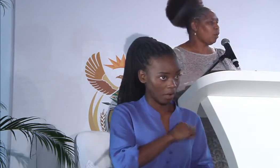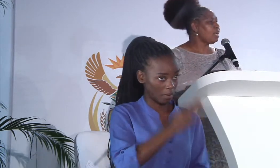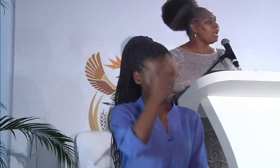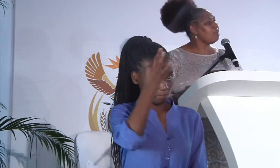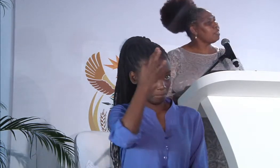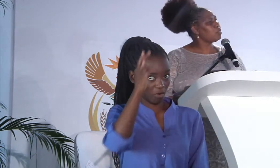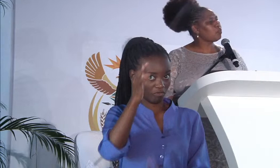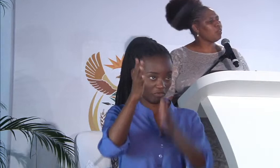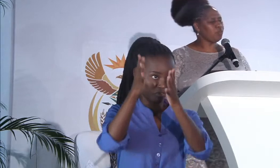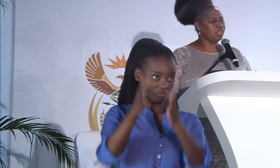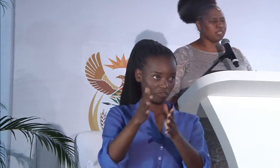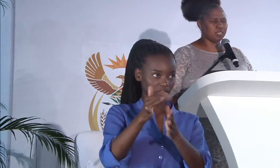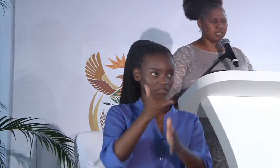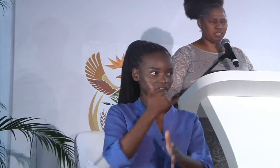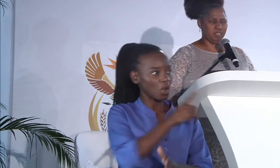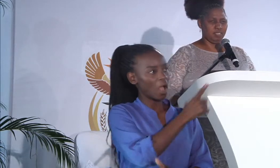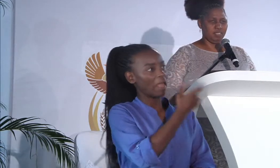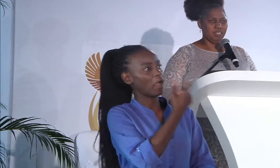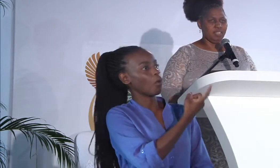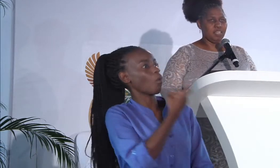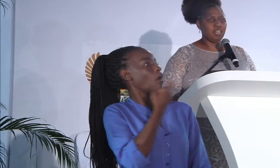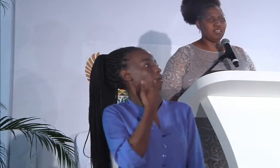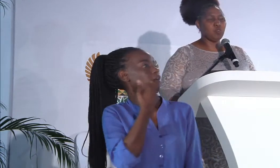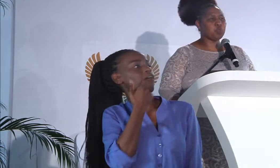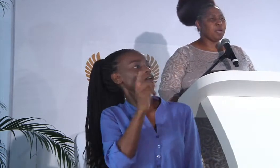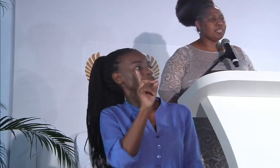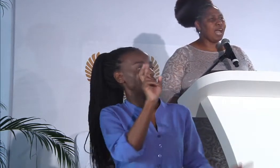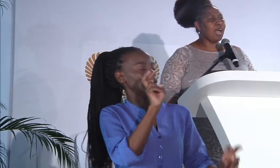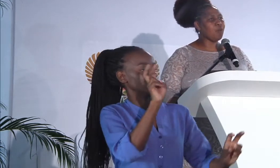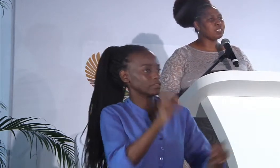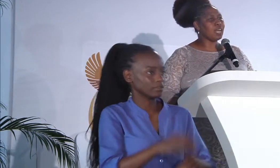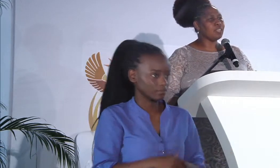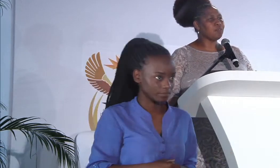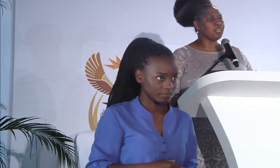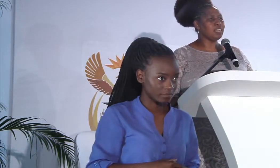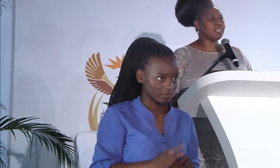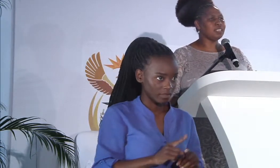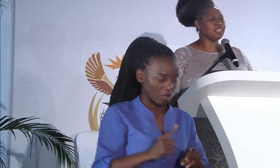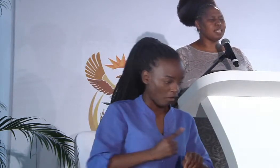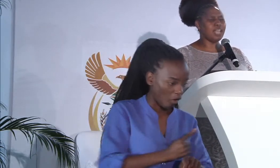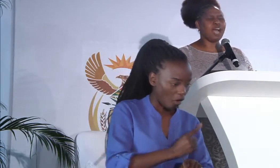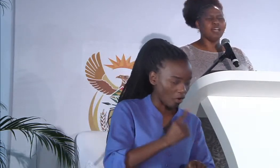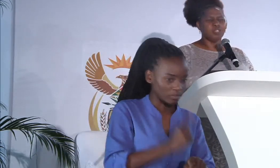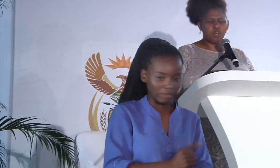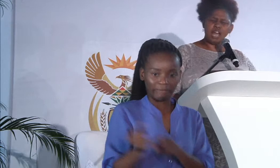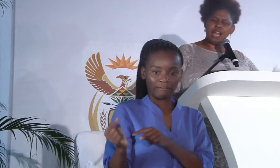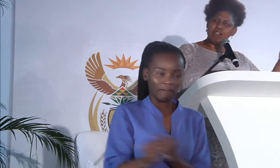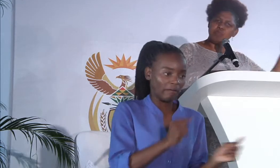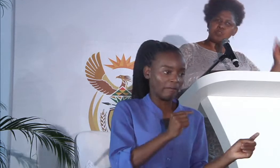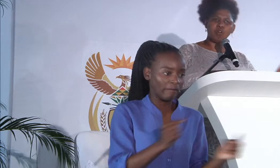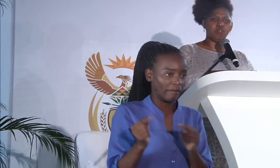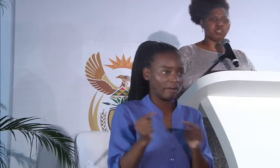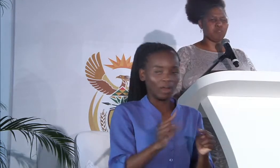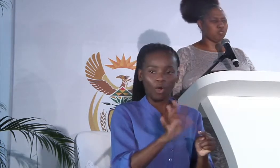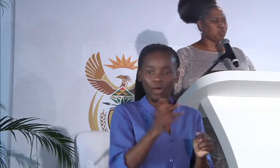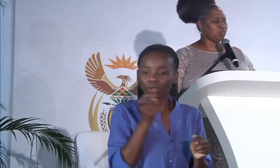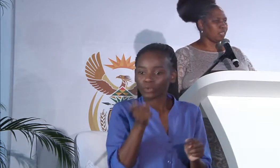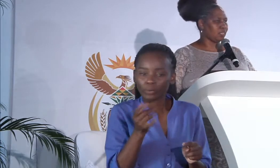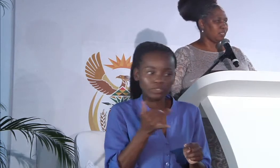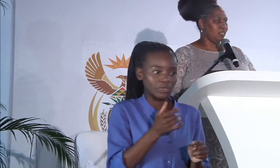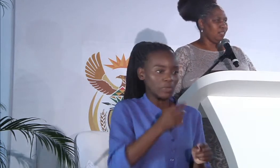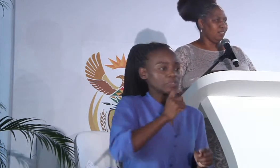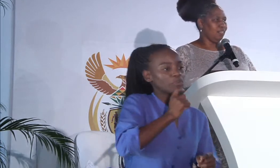don't allow them to call you addicts. And then you spend hours arguing, and Angela is like, yeah, don't allow them to call you service